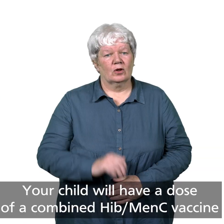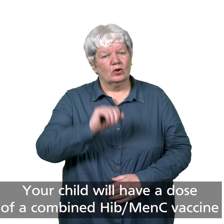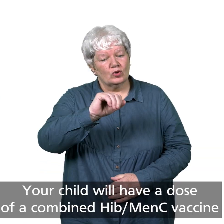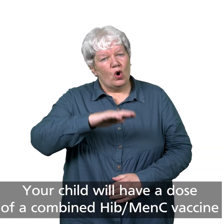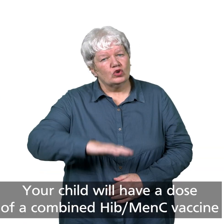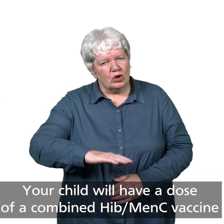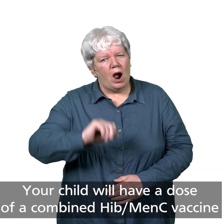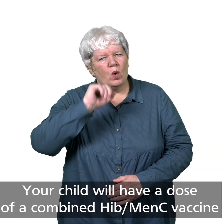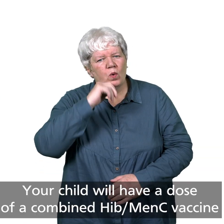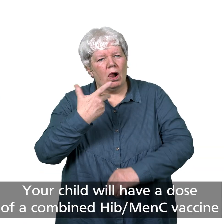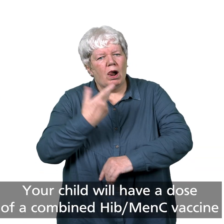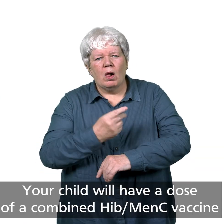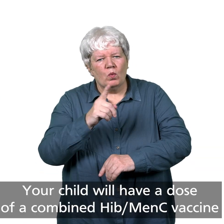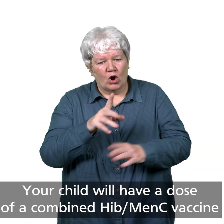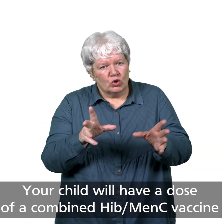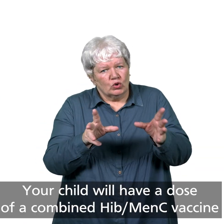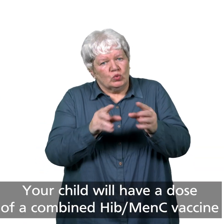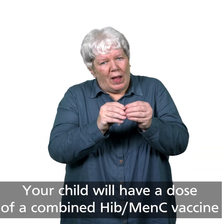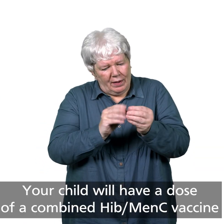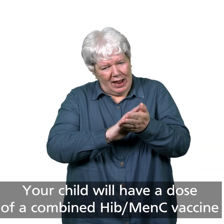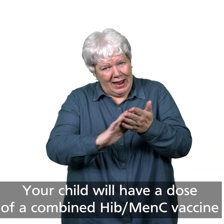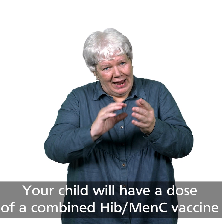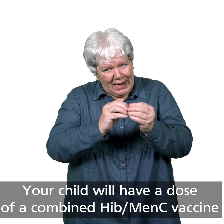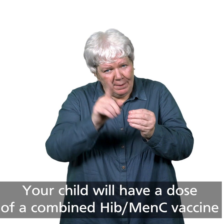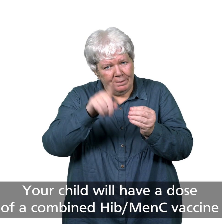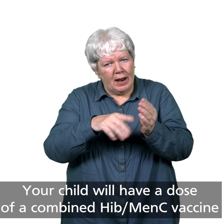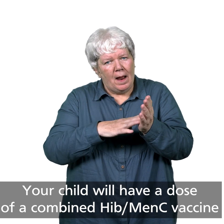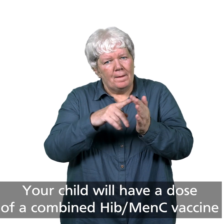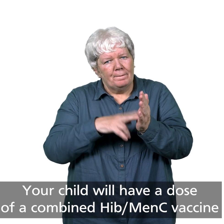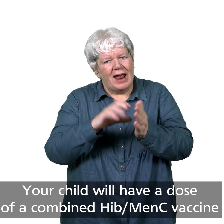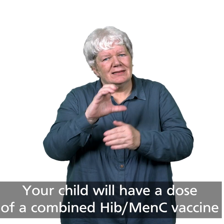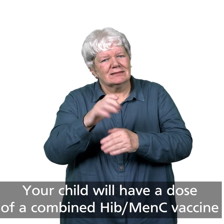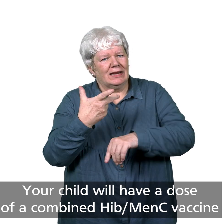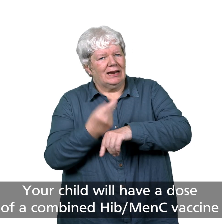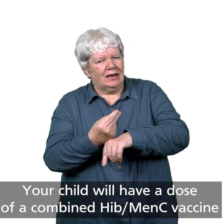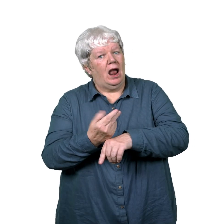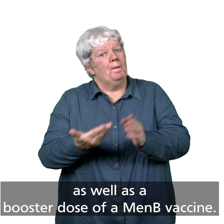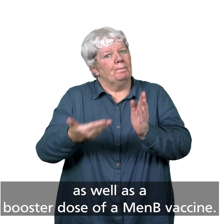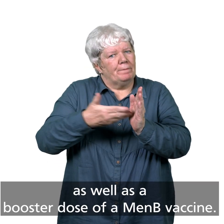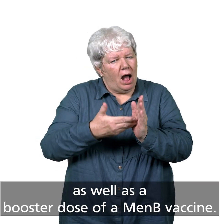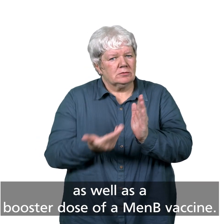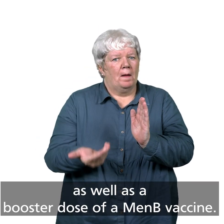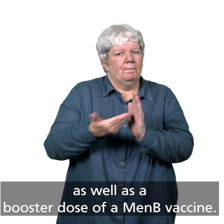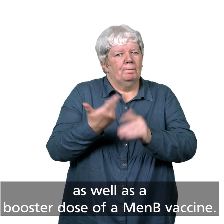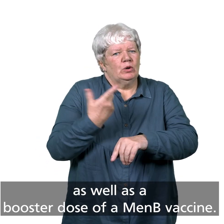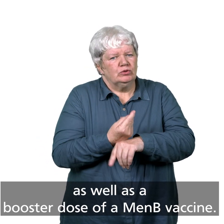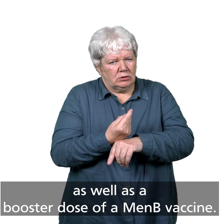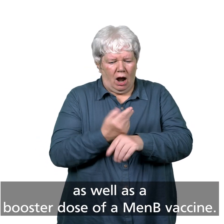Your child will have a dose of a combined Hib Men C vaccine, as well as a booster dose of a